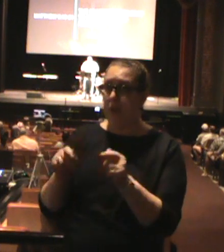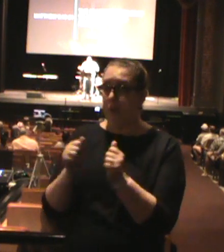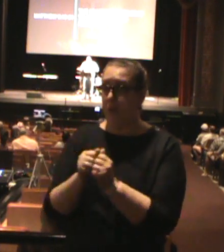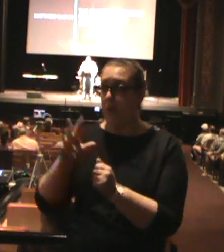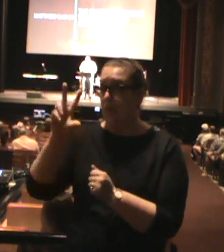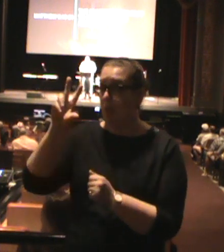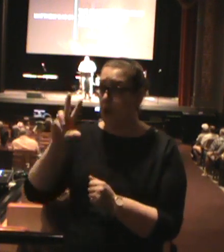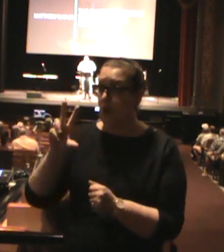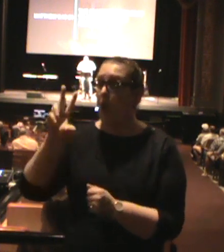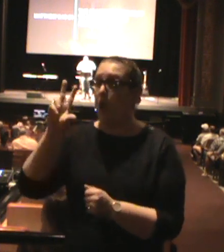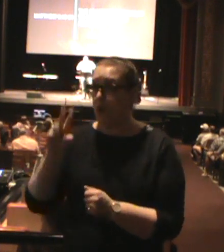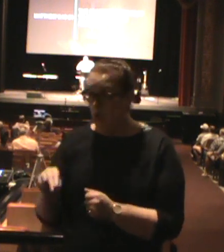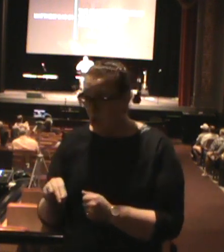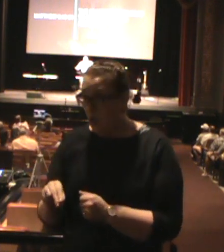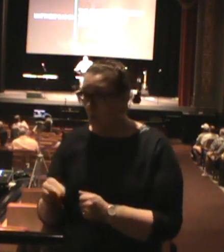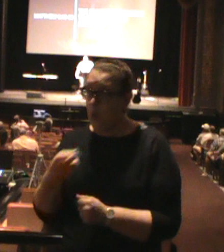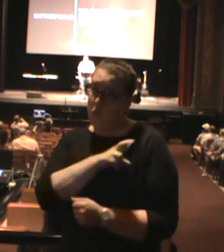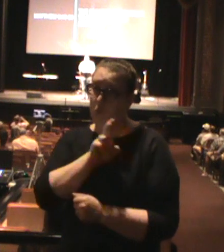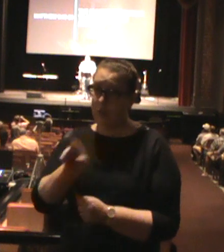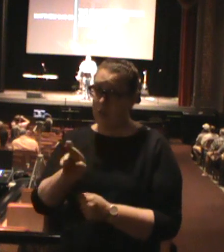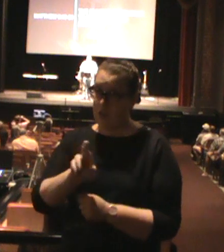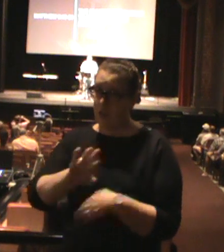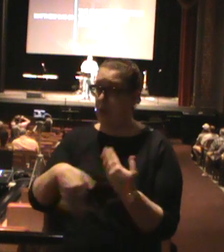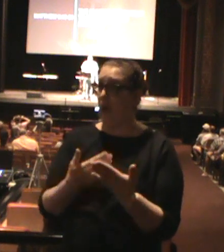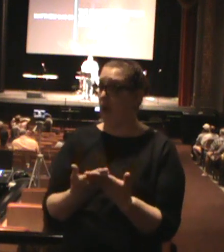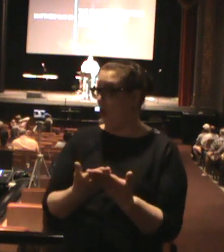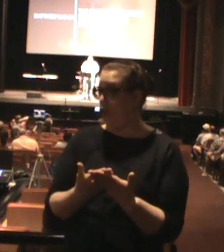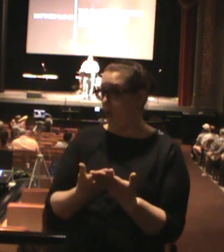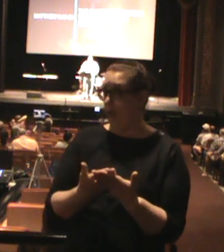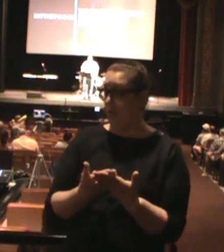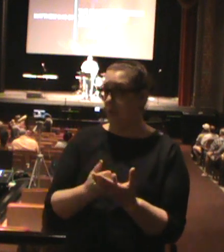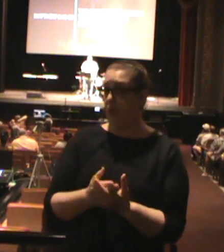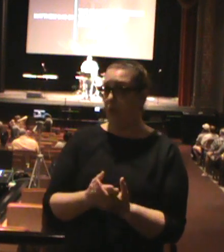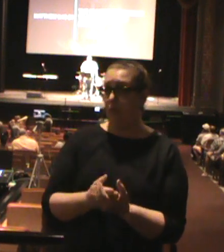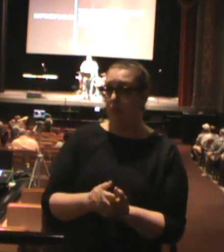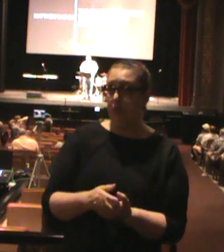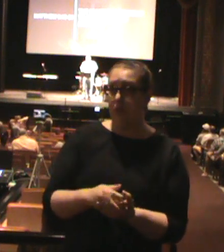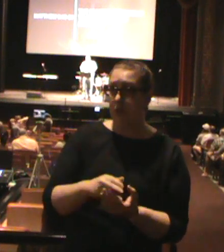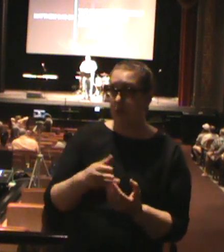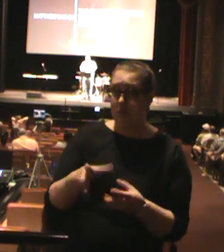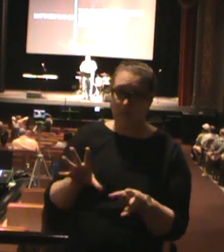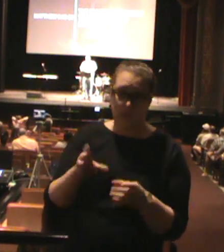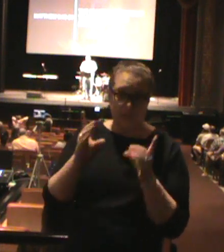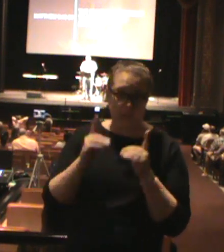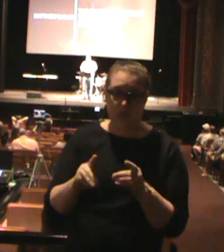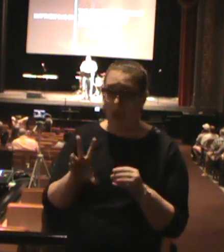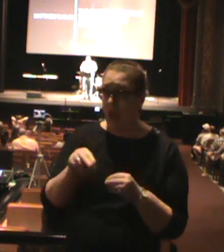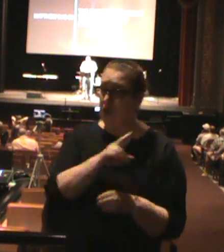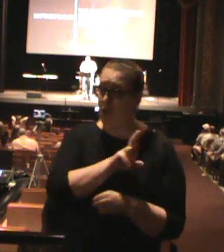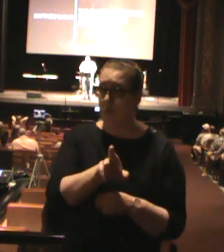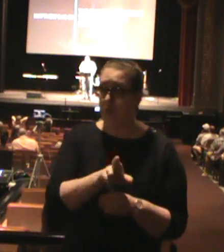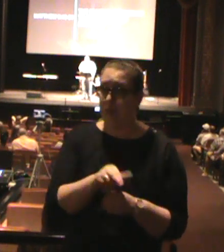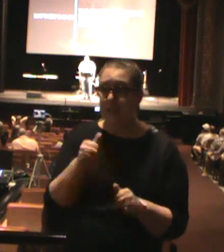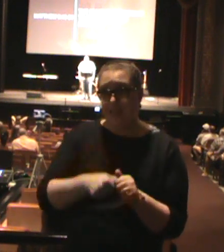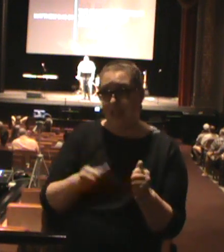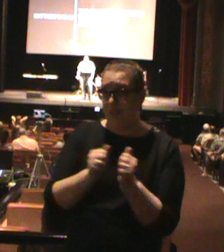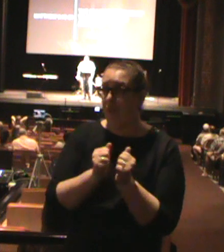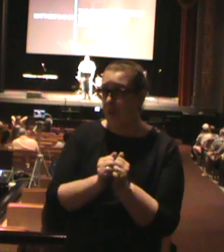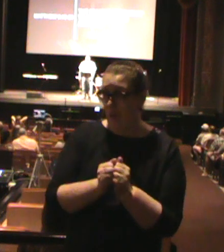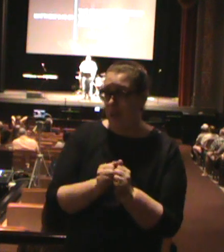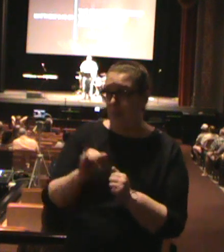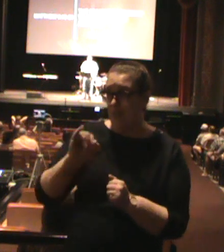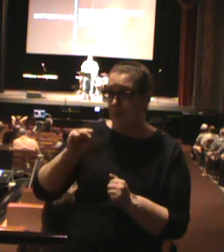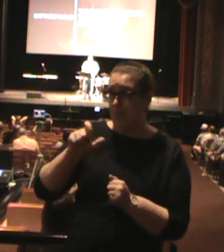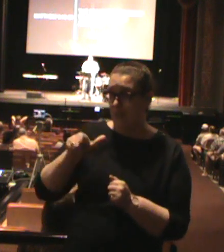religion at all. They don't really belong to anything. They just check out. See, even with Islam being the number two religion in